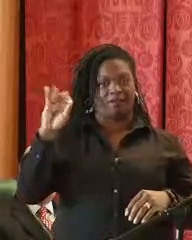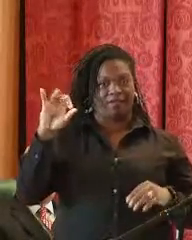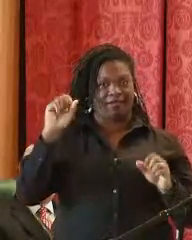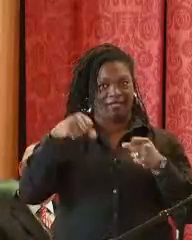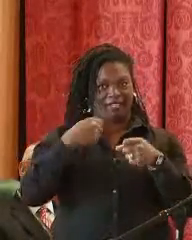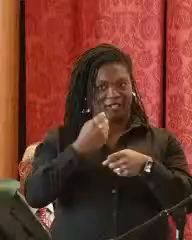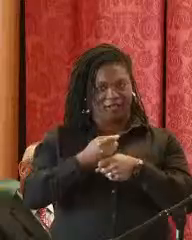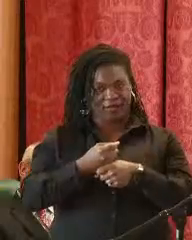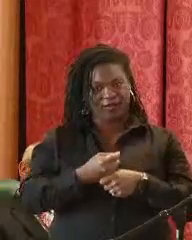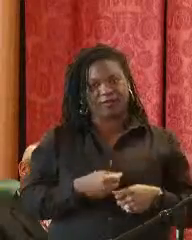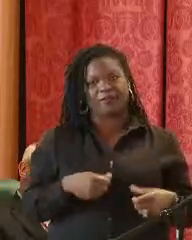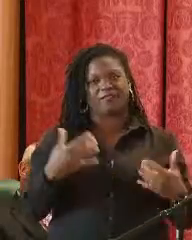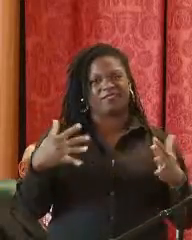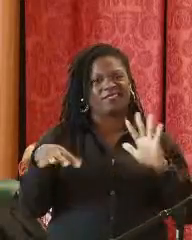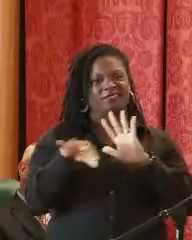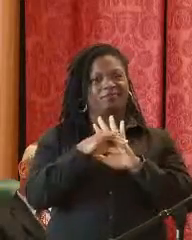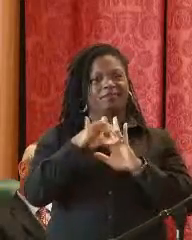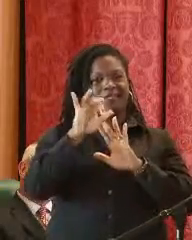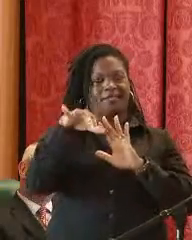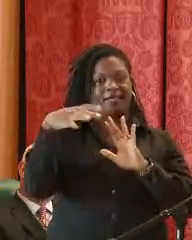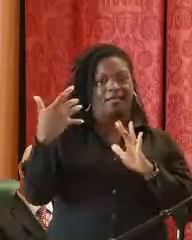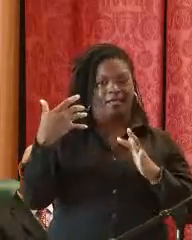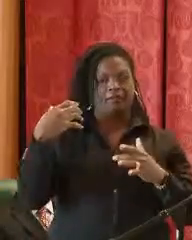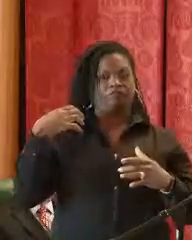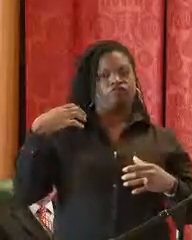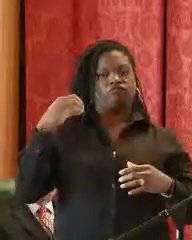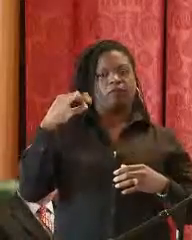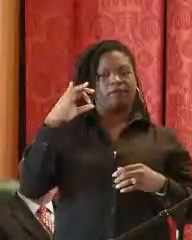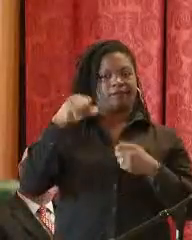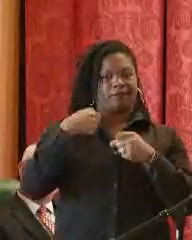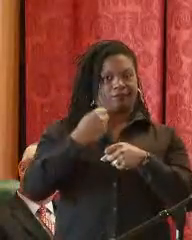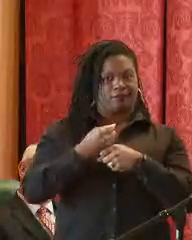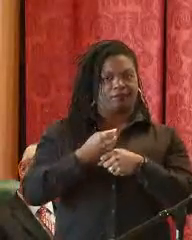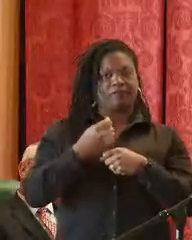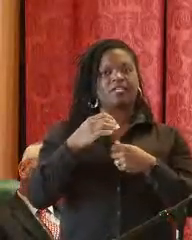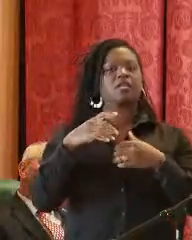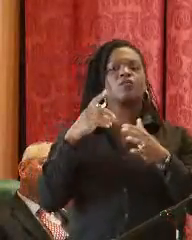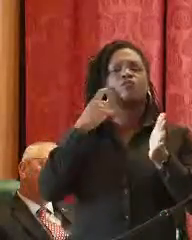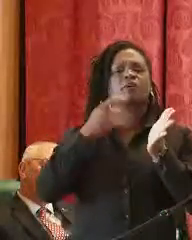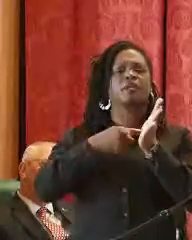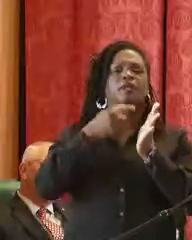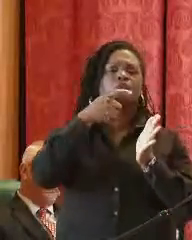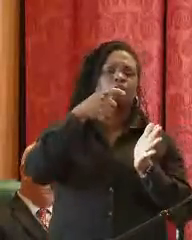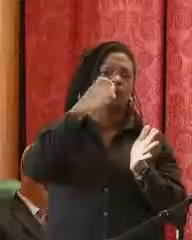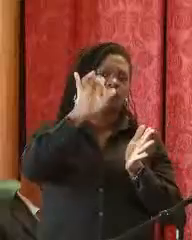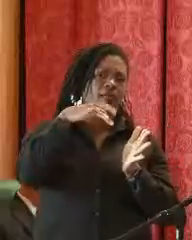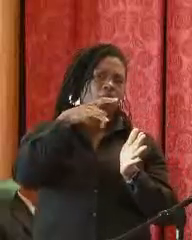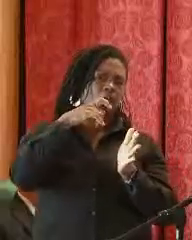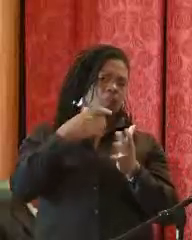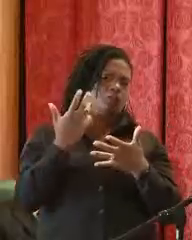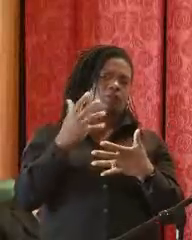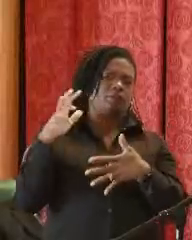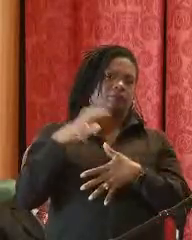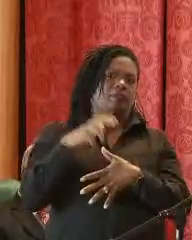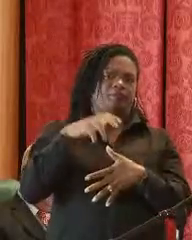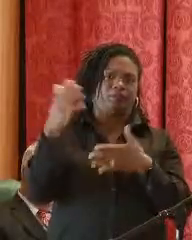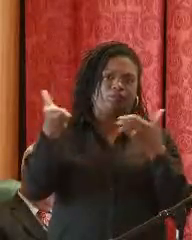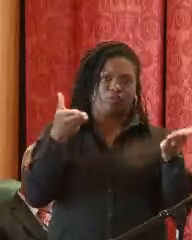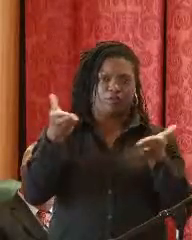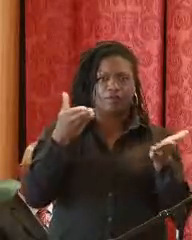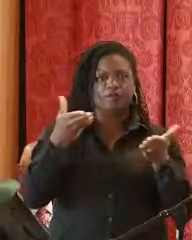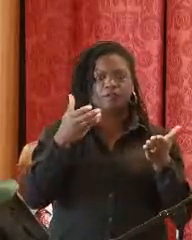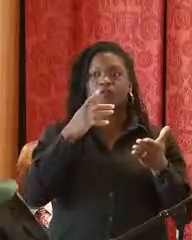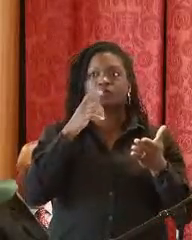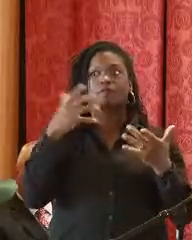This award is given in recognition of extraordinary service by an elected official that